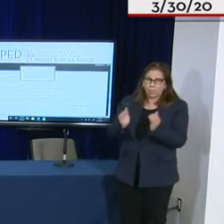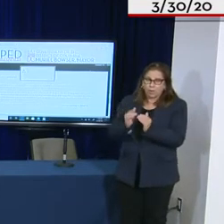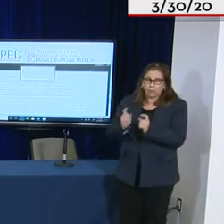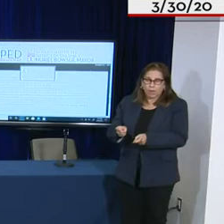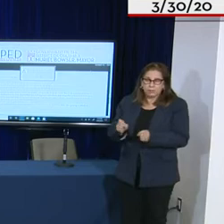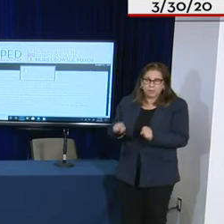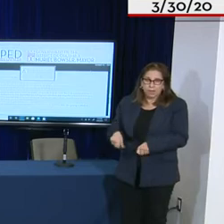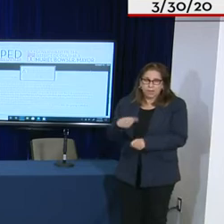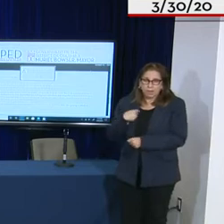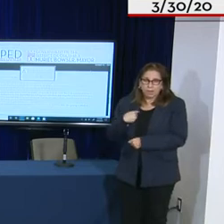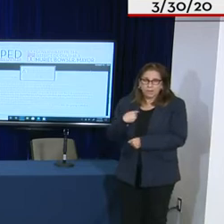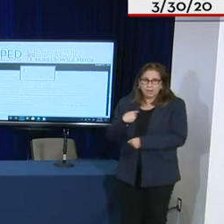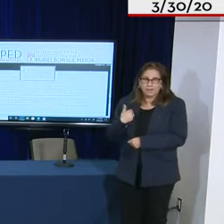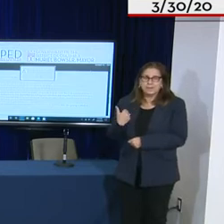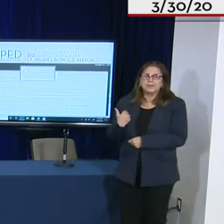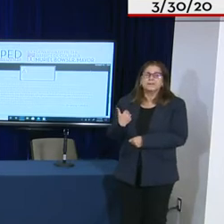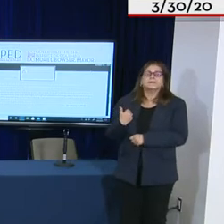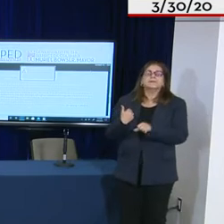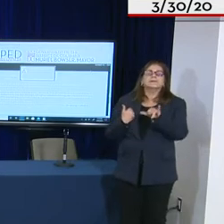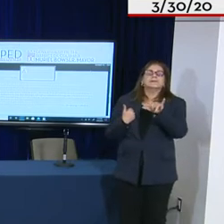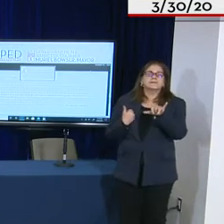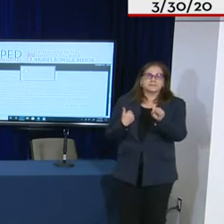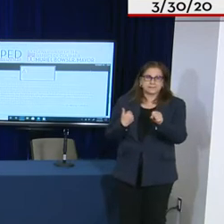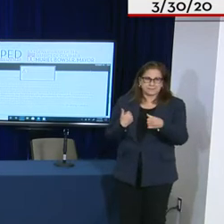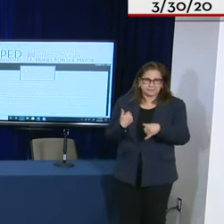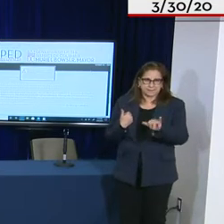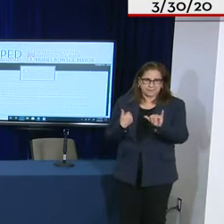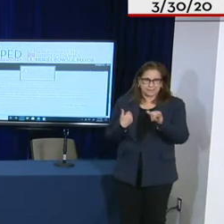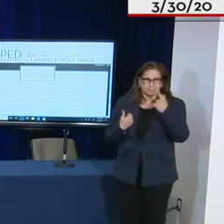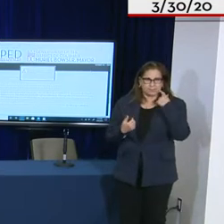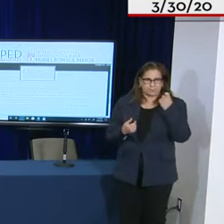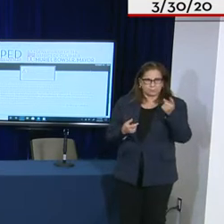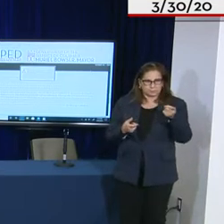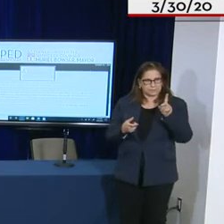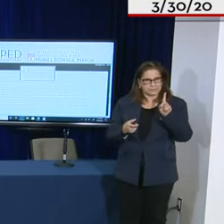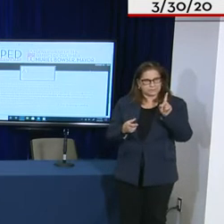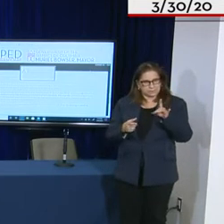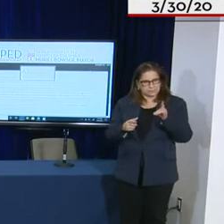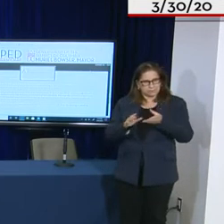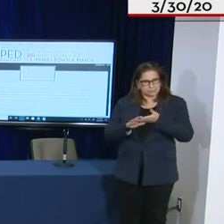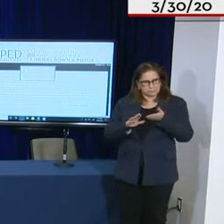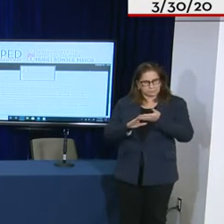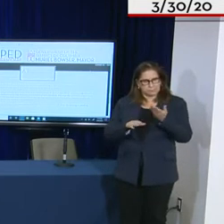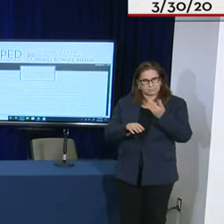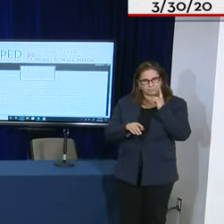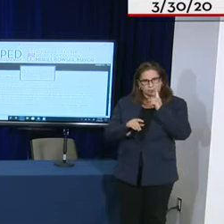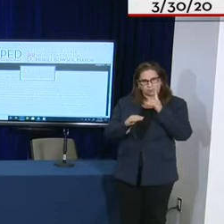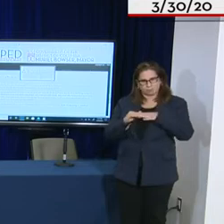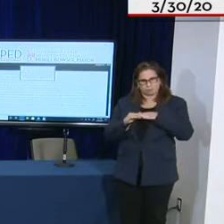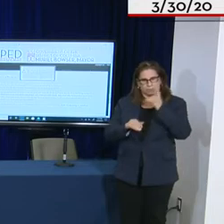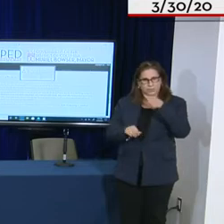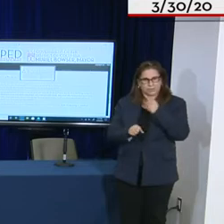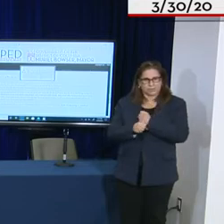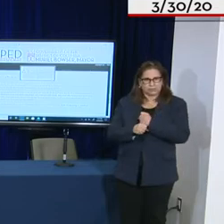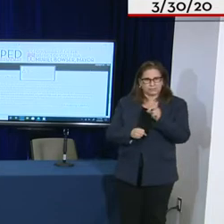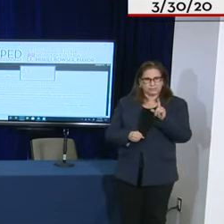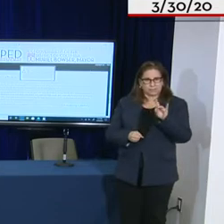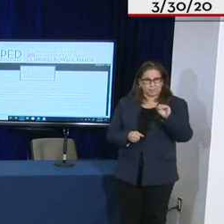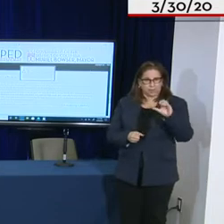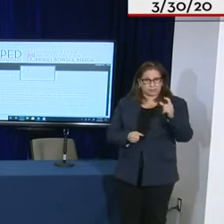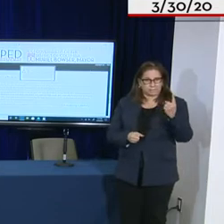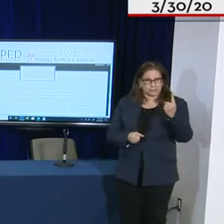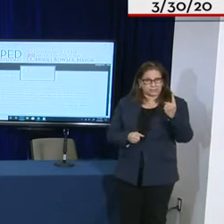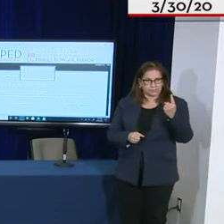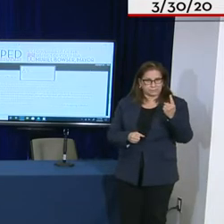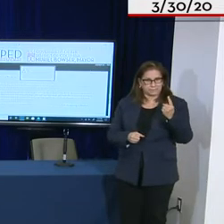so new? Yes, you're still eligible. You've been in business for at least a year. So you would just submit the appropriate documents that you can